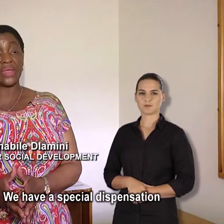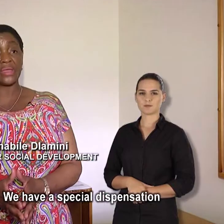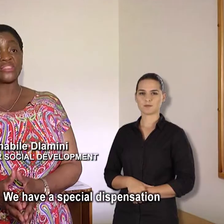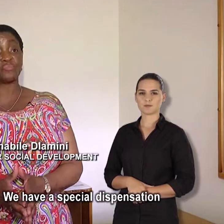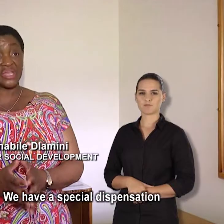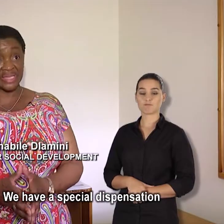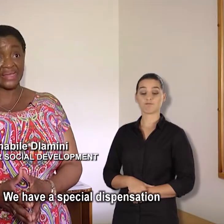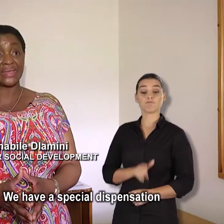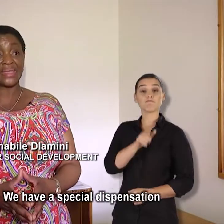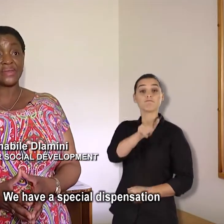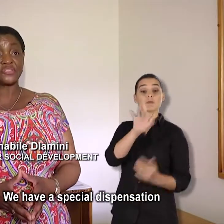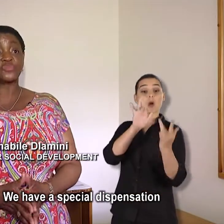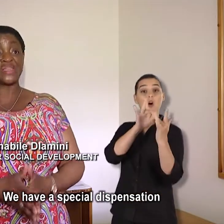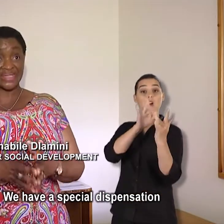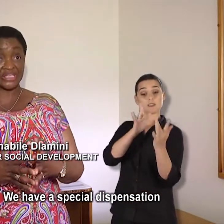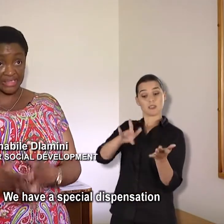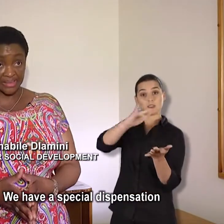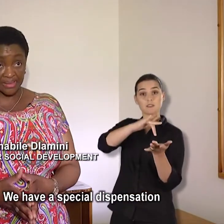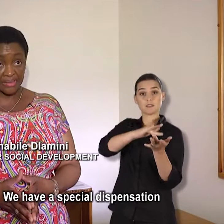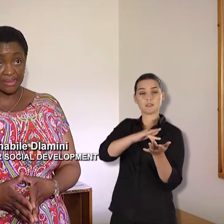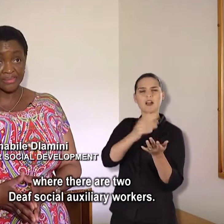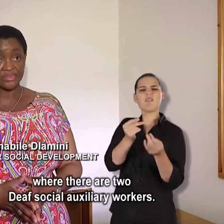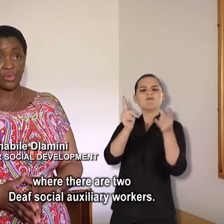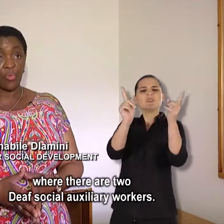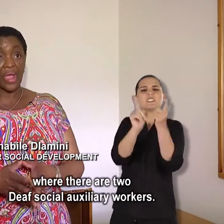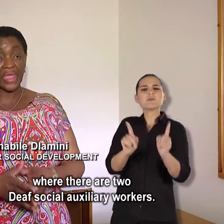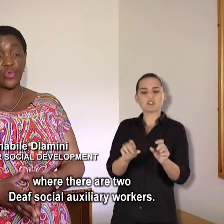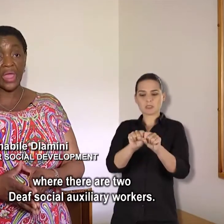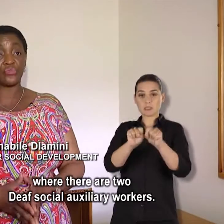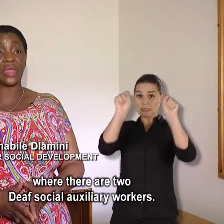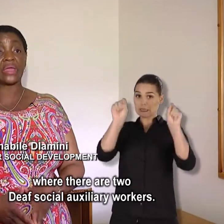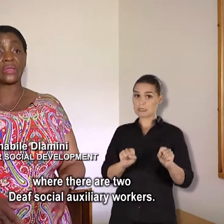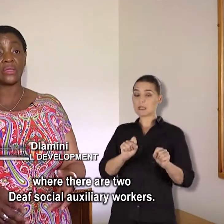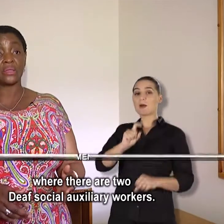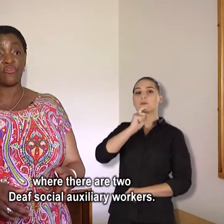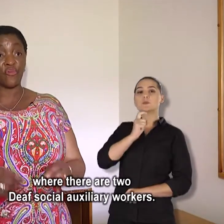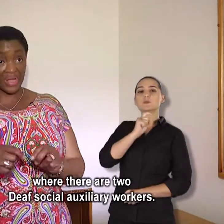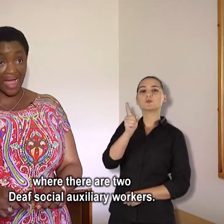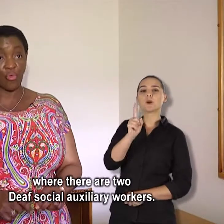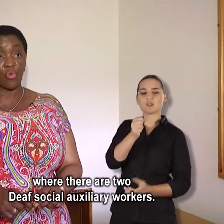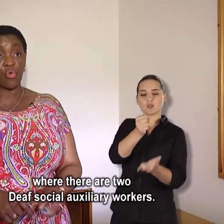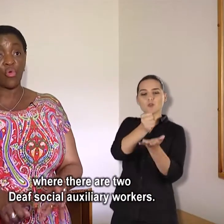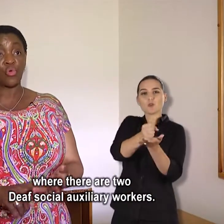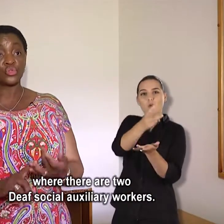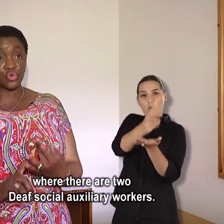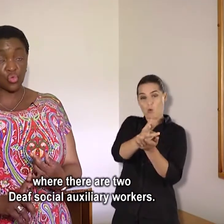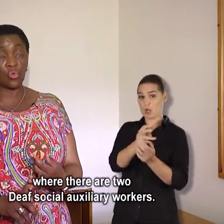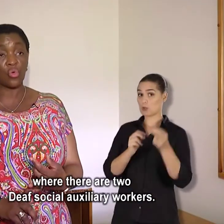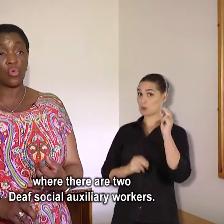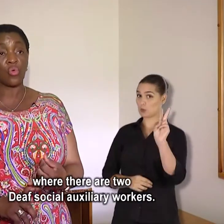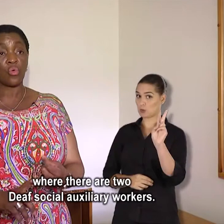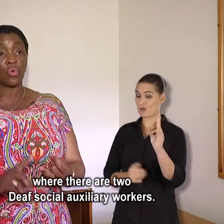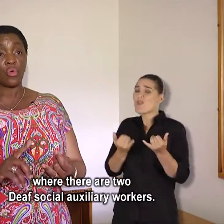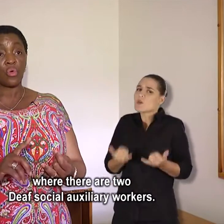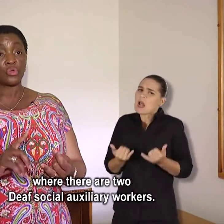We have a special dispensation where you have, for now,